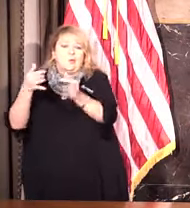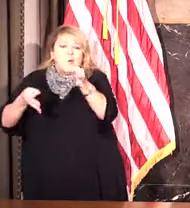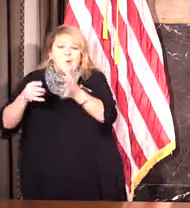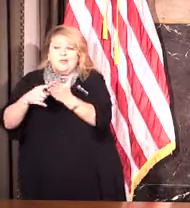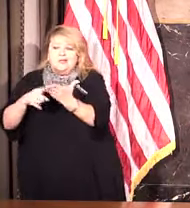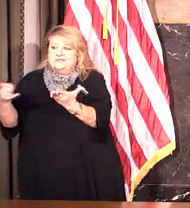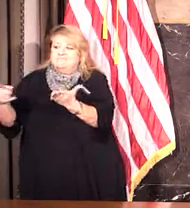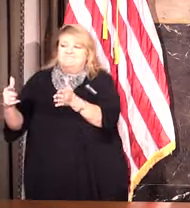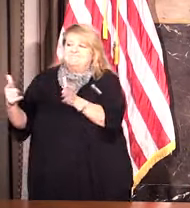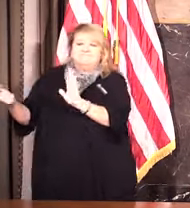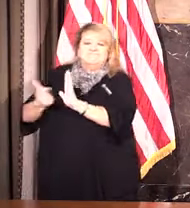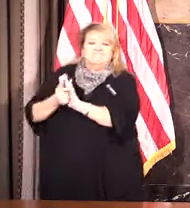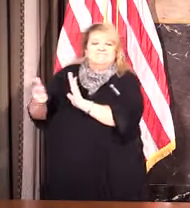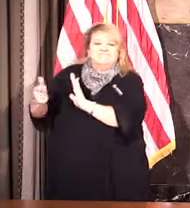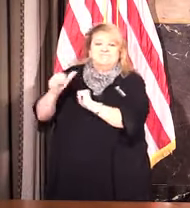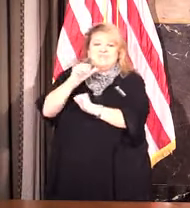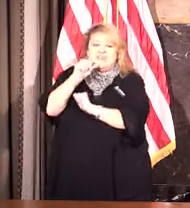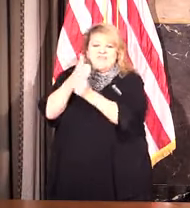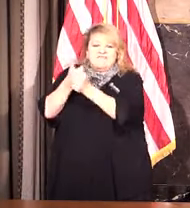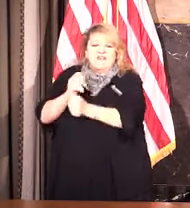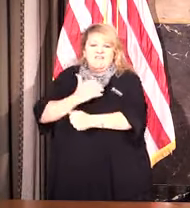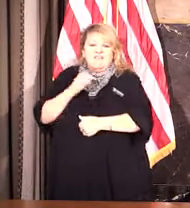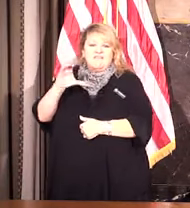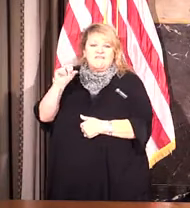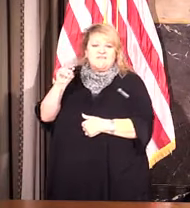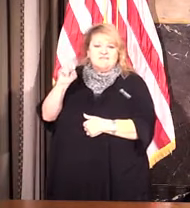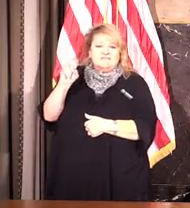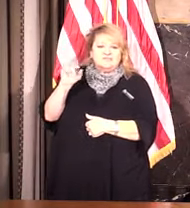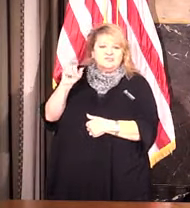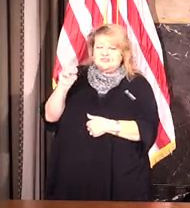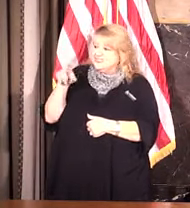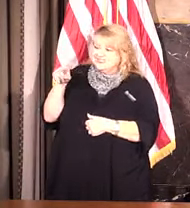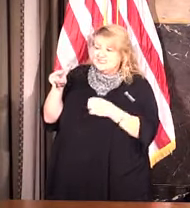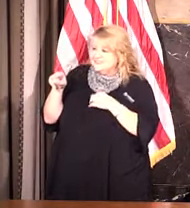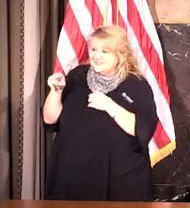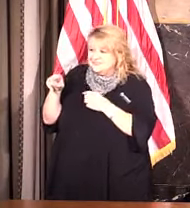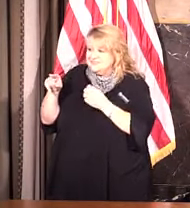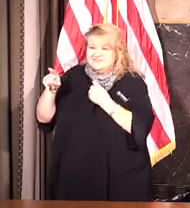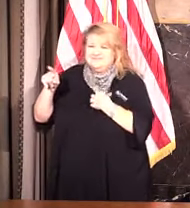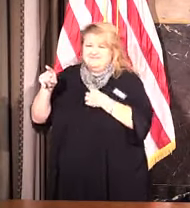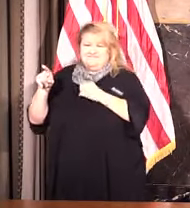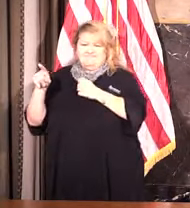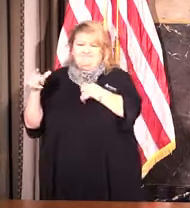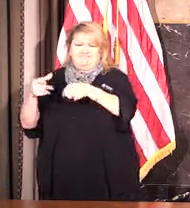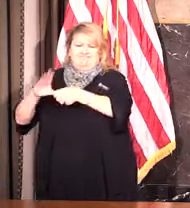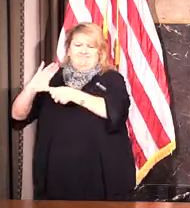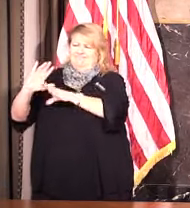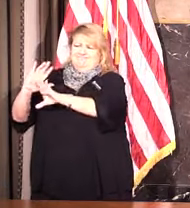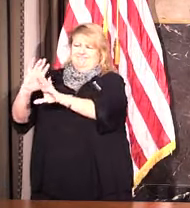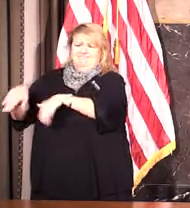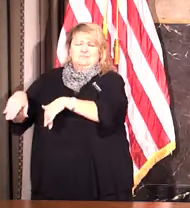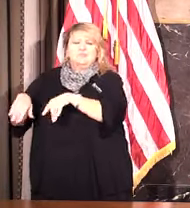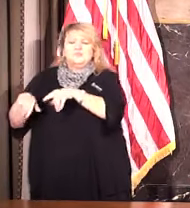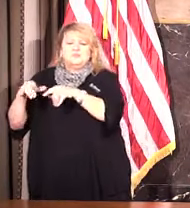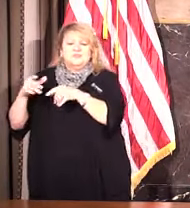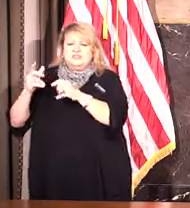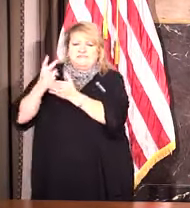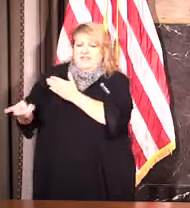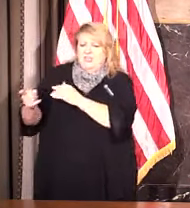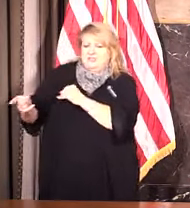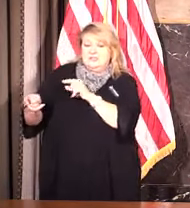deteriorated, as I mentioned, and case growth, positivity increases, hospitalizations, and all of it because of